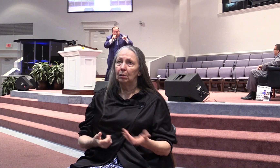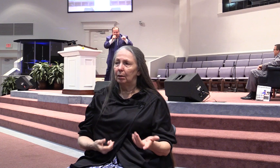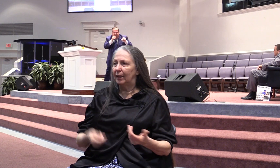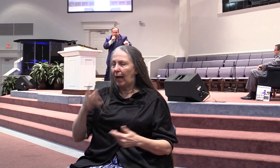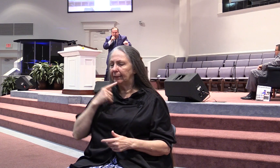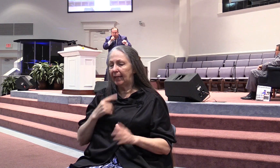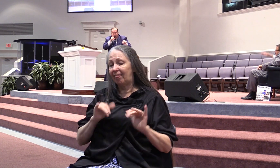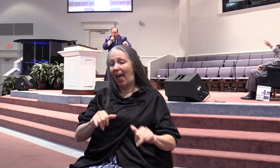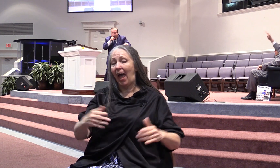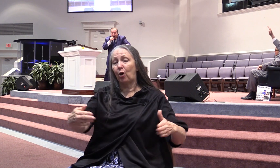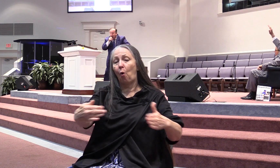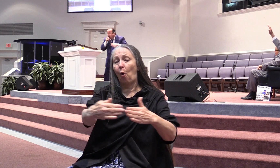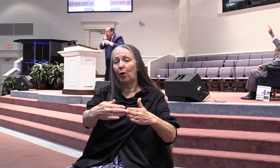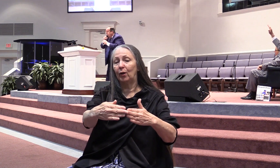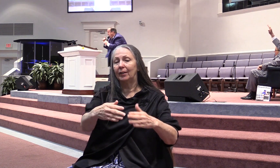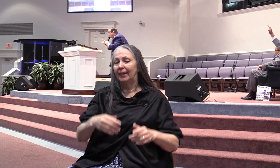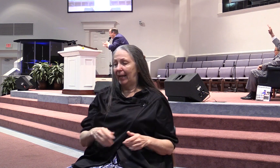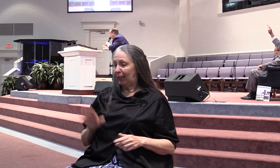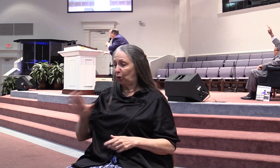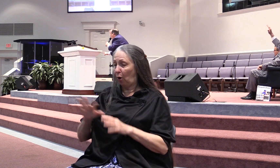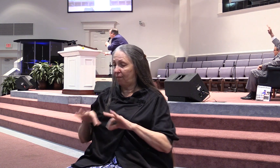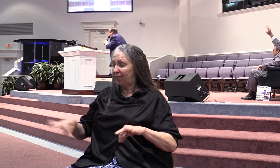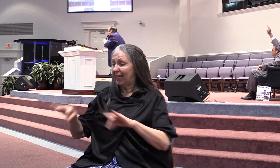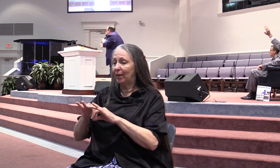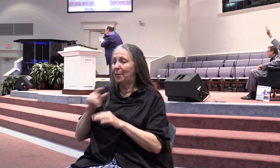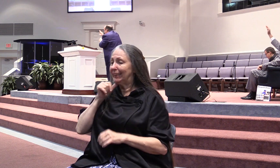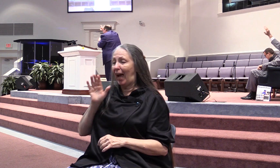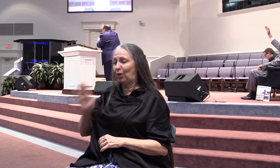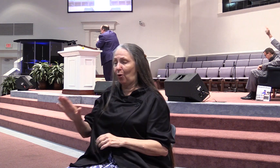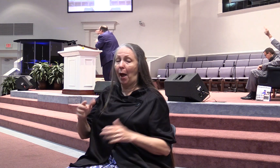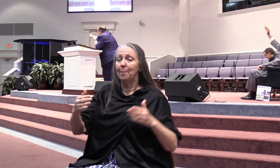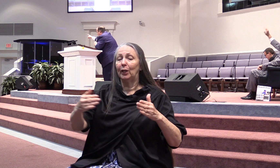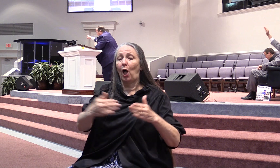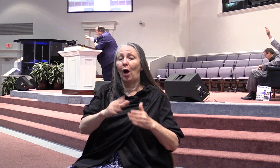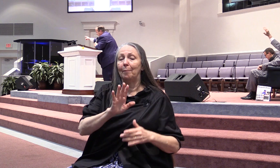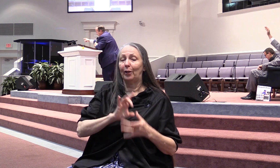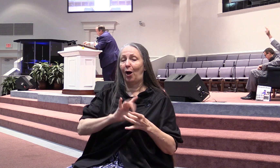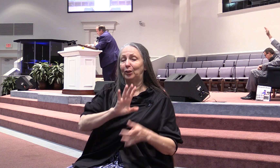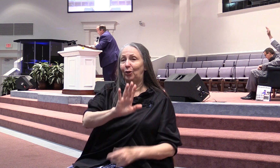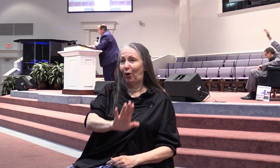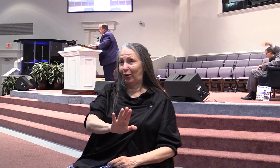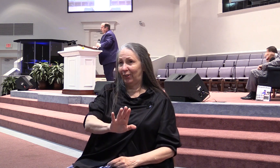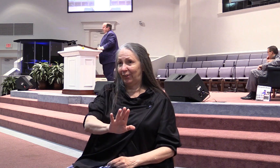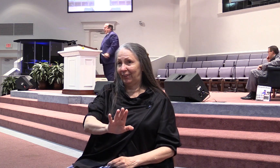God said, that may be in your field, but it's not yours. It belongs to her.